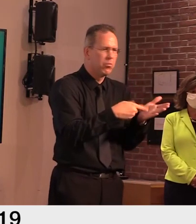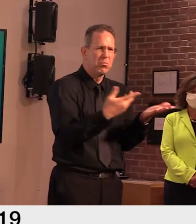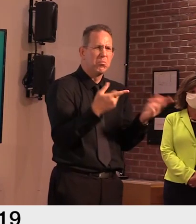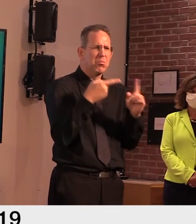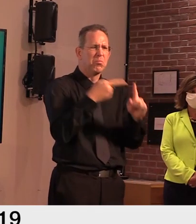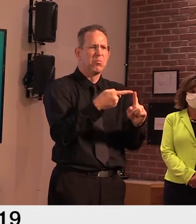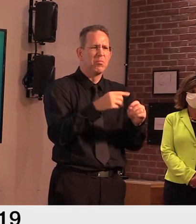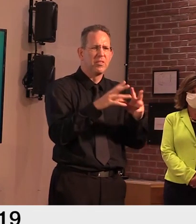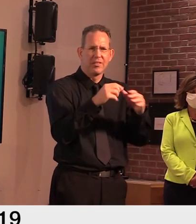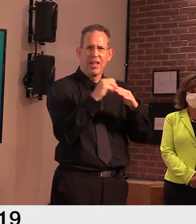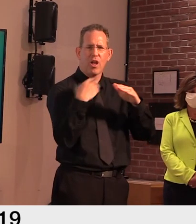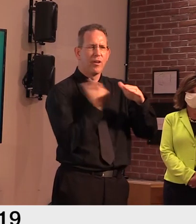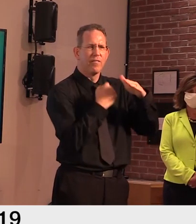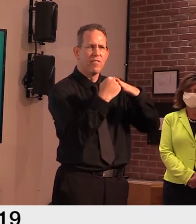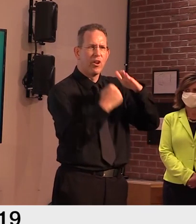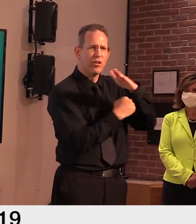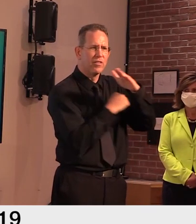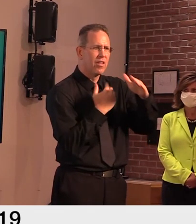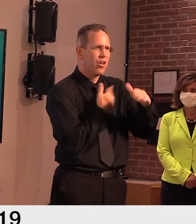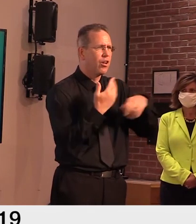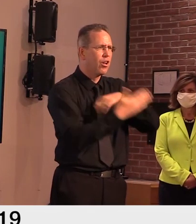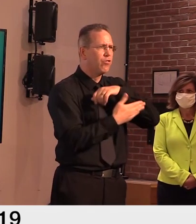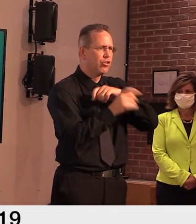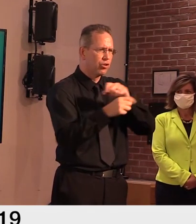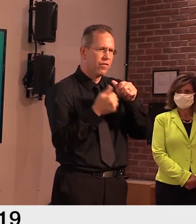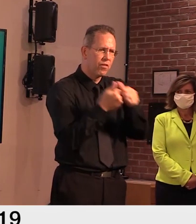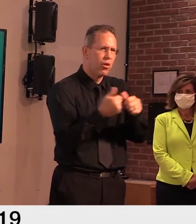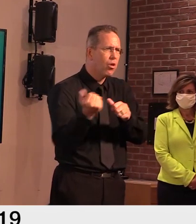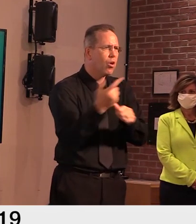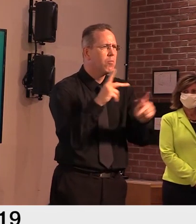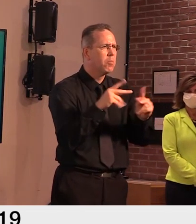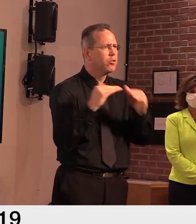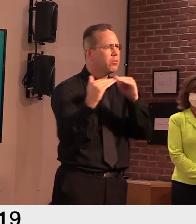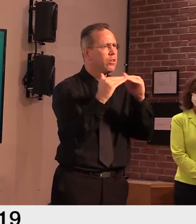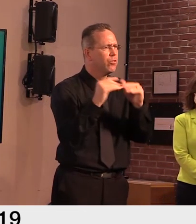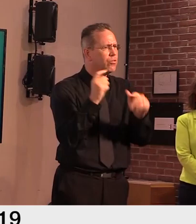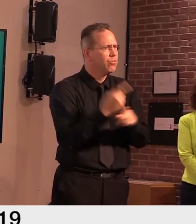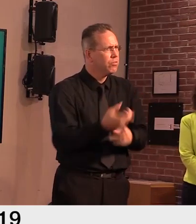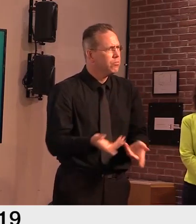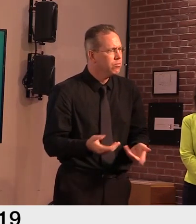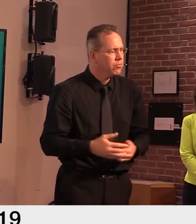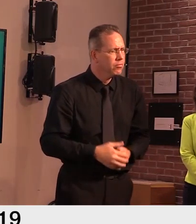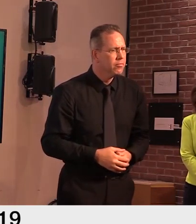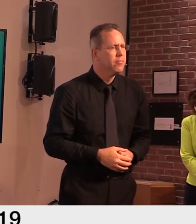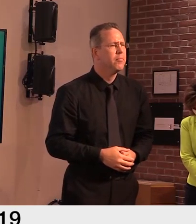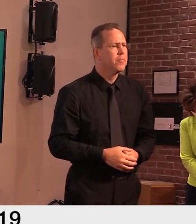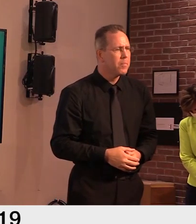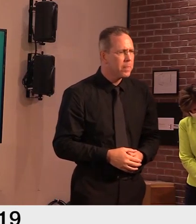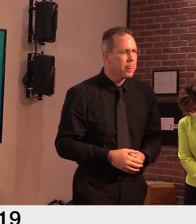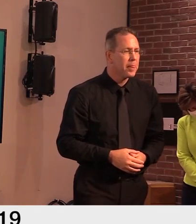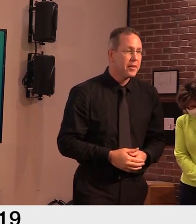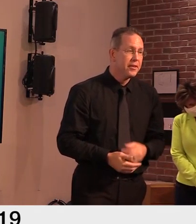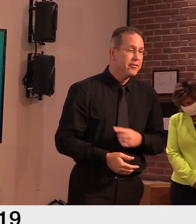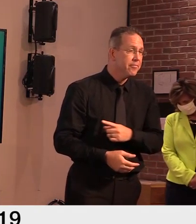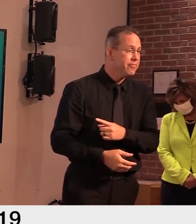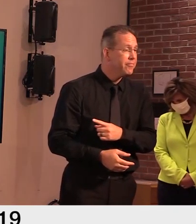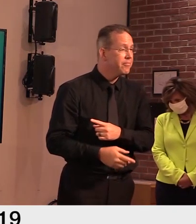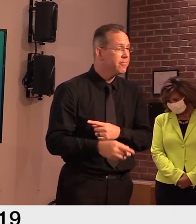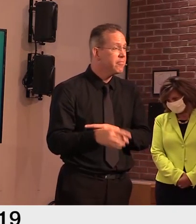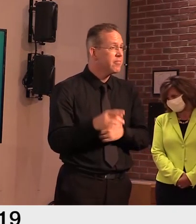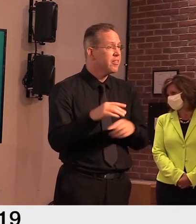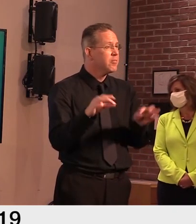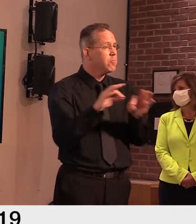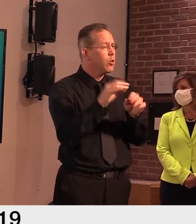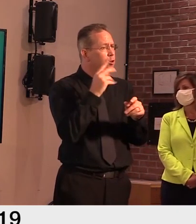know, goes back to the New Testament and the Old Testament, that we are all God's children and that we should all be treated equally. And it's